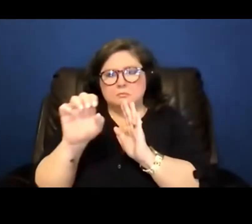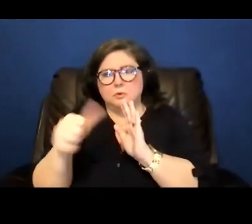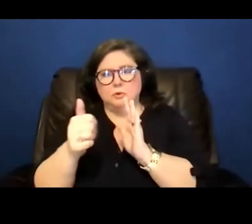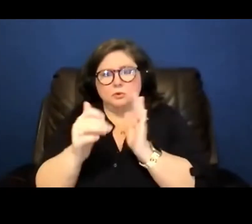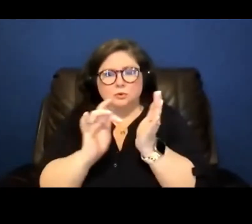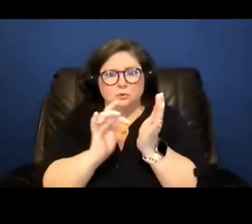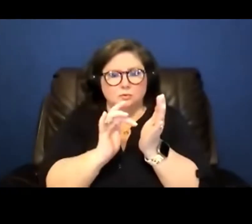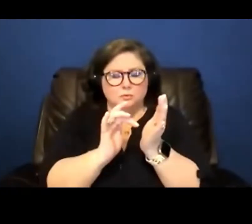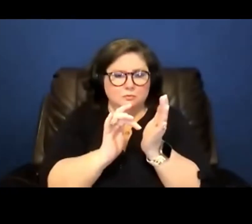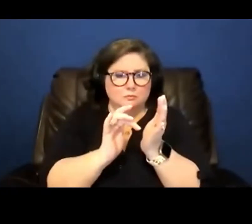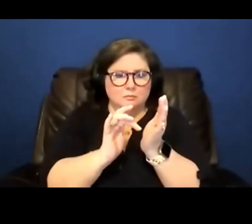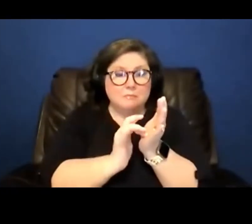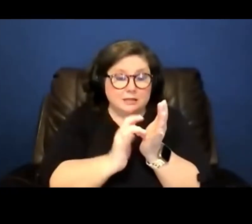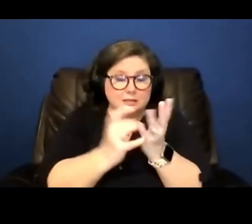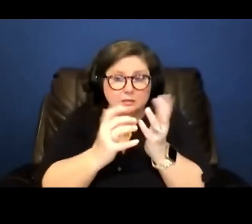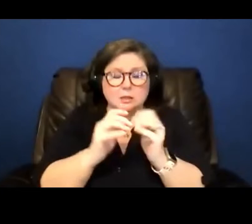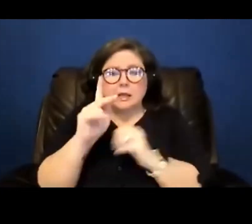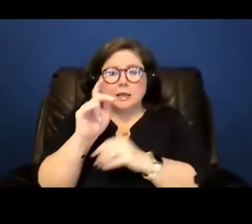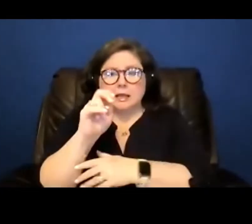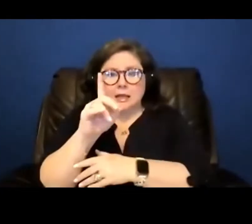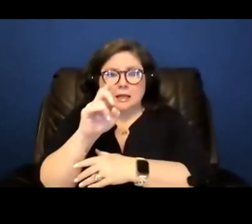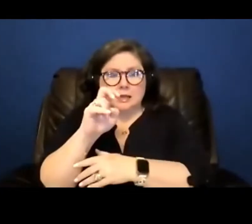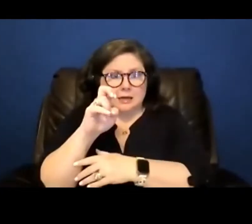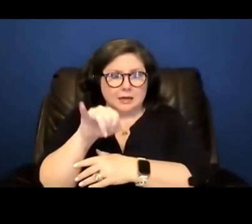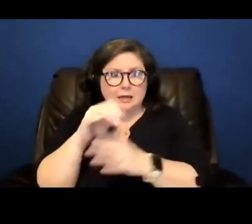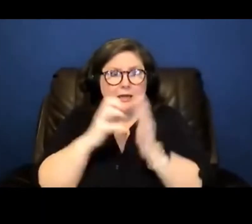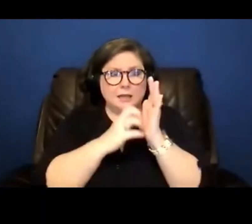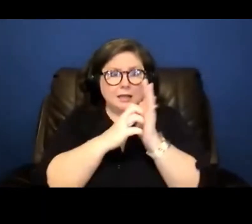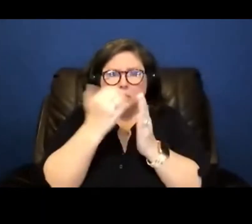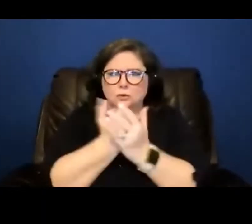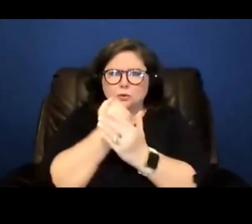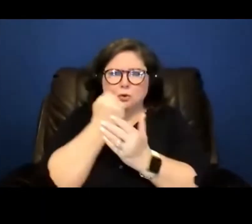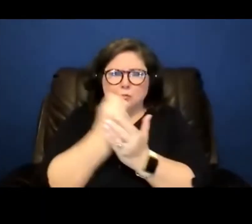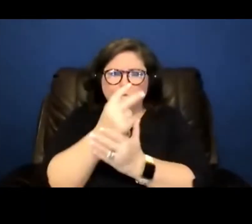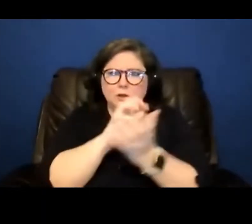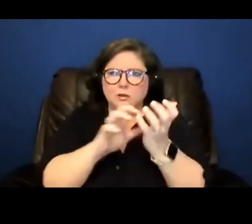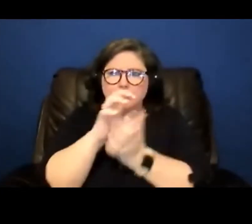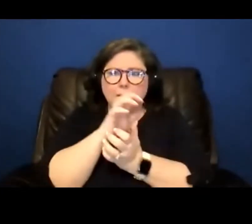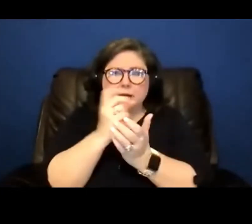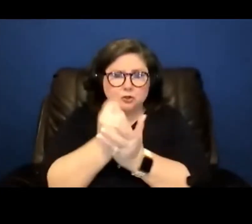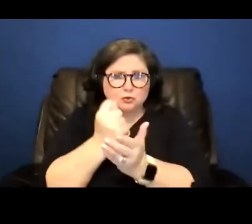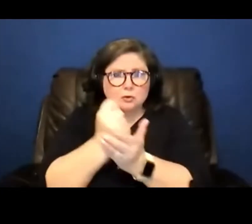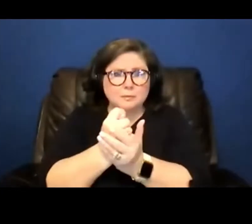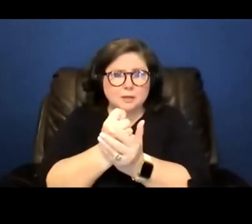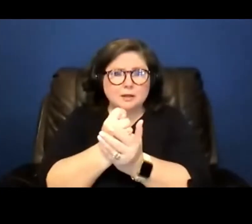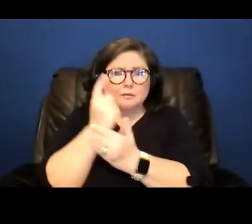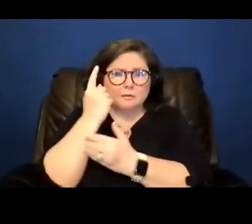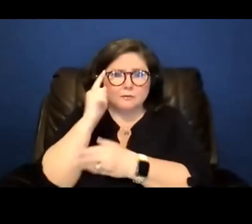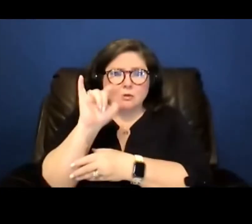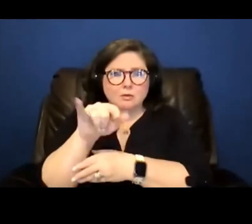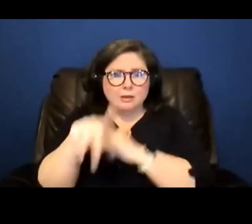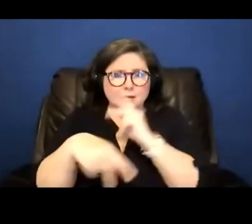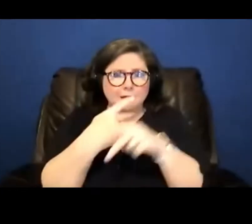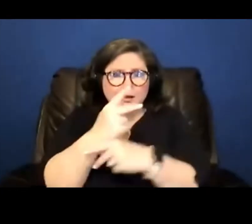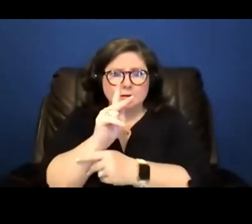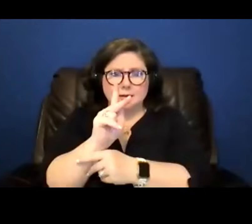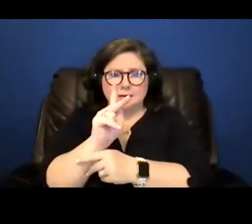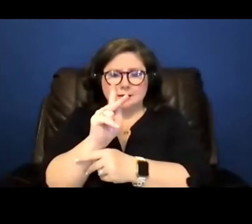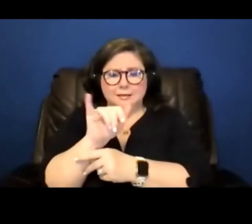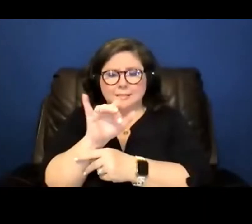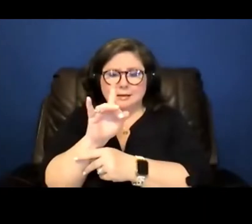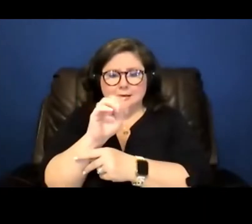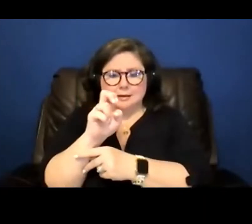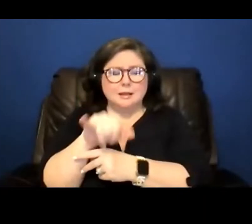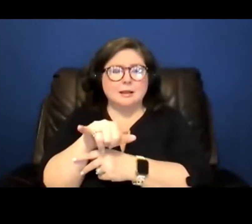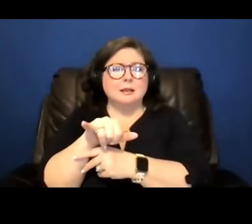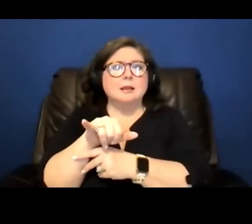cancer, there are several new approved combination treatment to treat kidney cancer, looking at